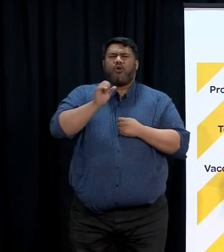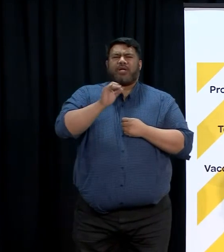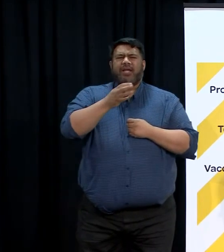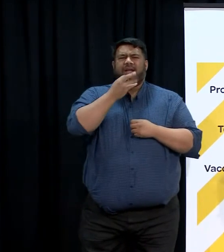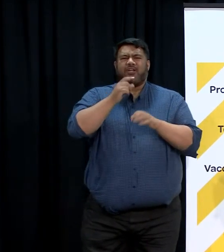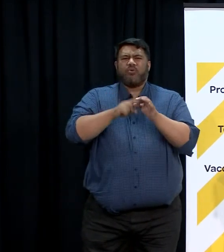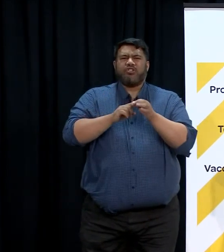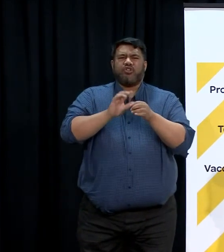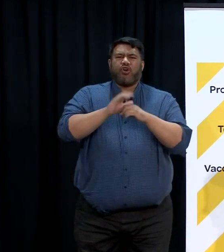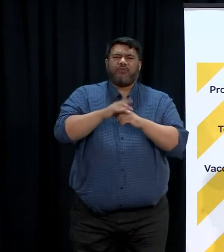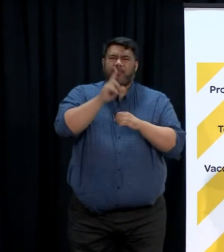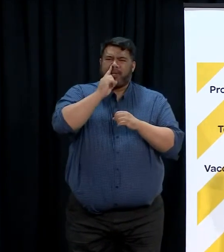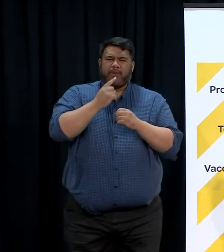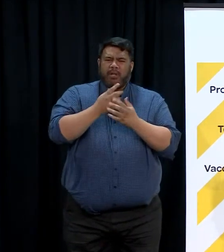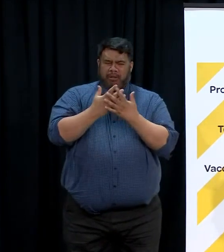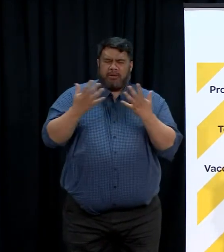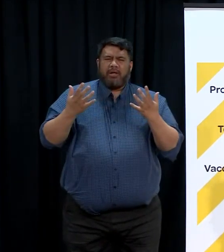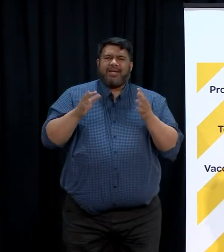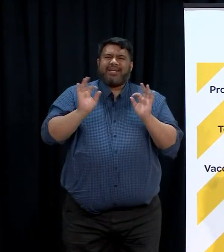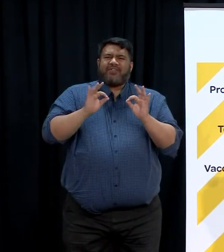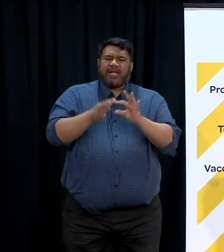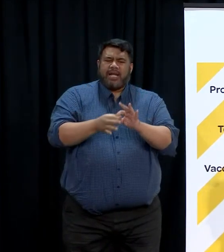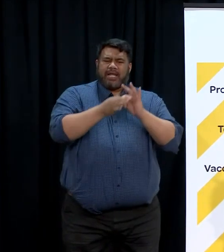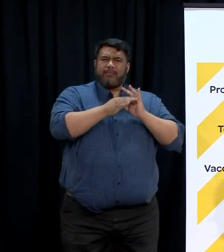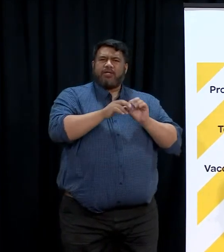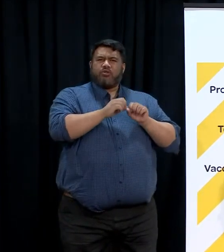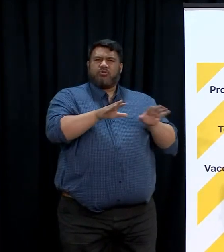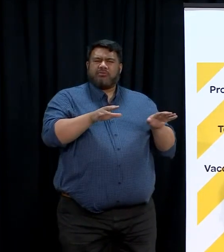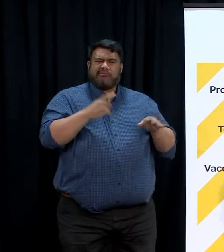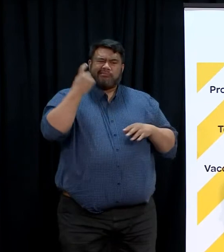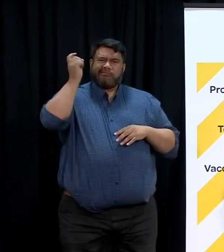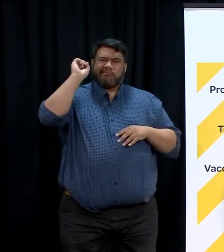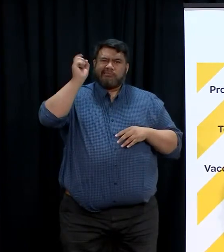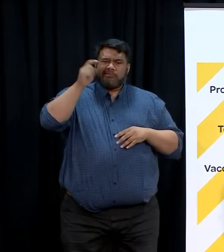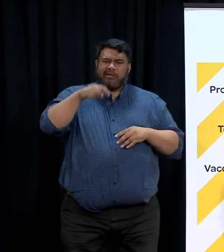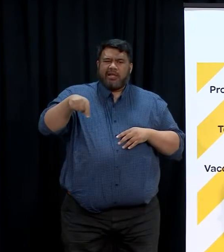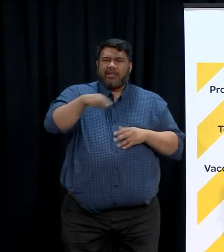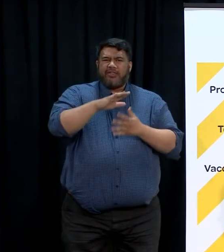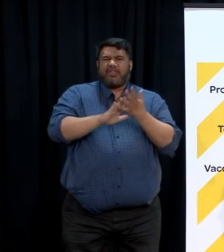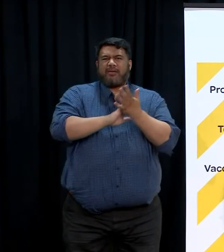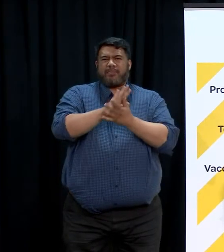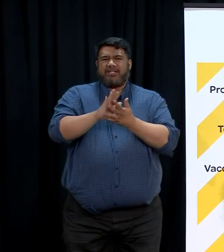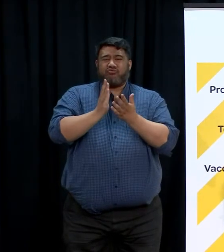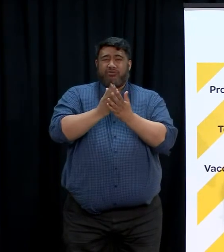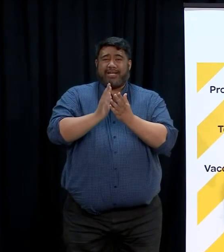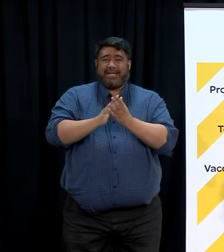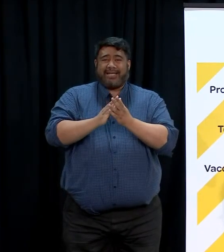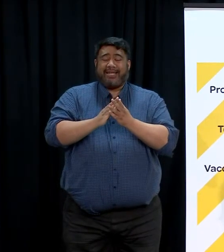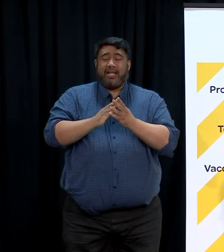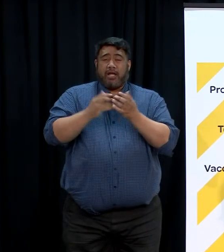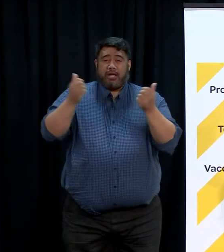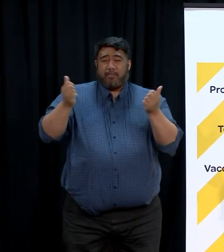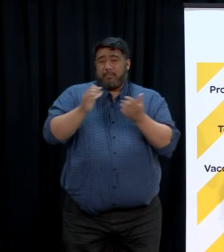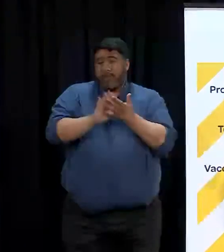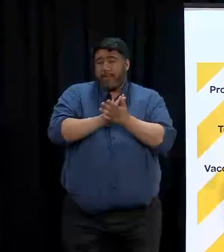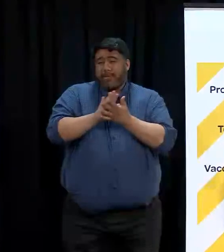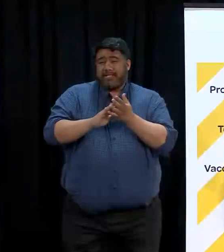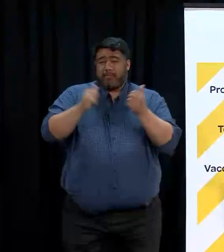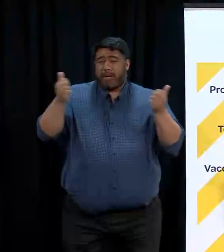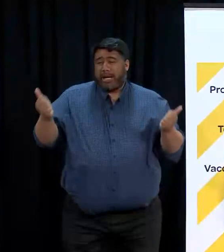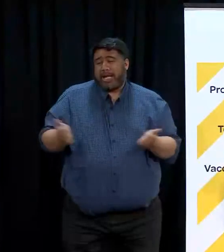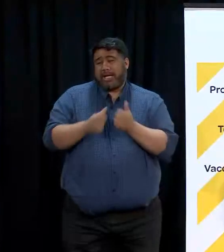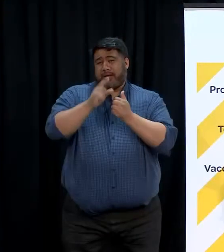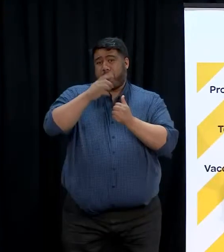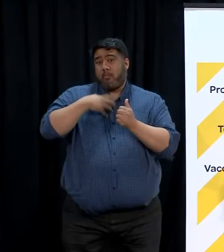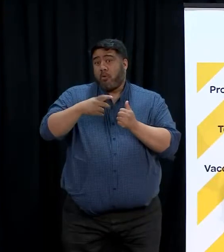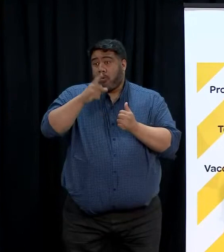I mean, it's often viewed as like an indication of the size of the iceberg underneath the water, right? So we're at